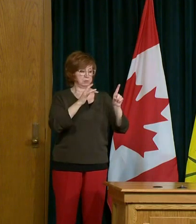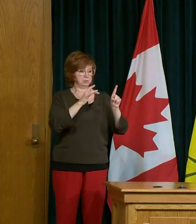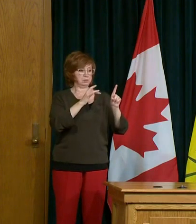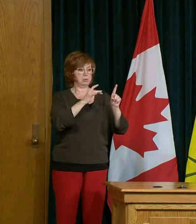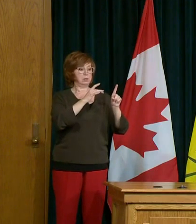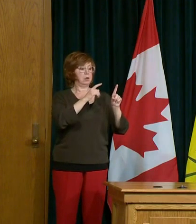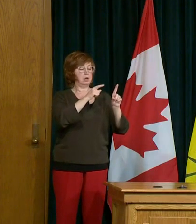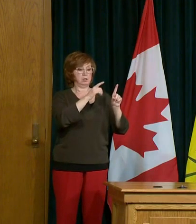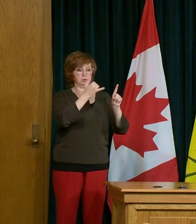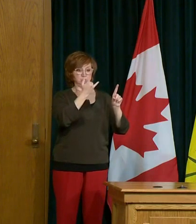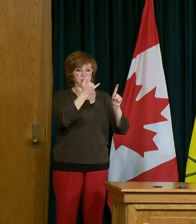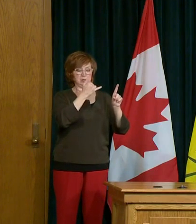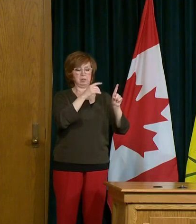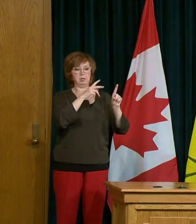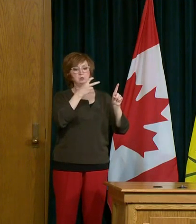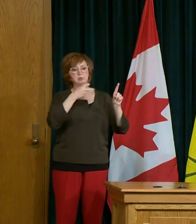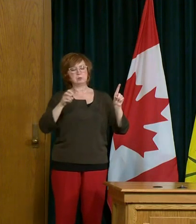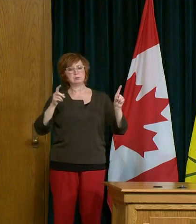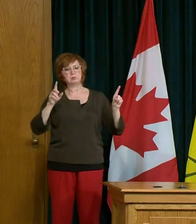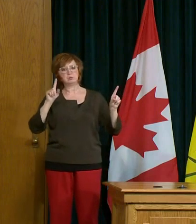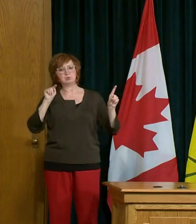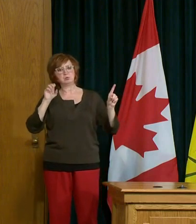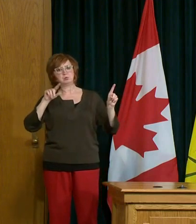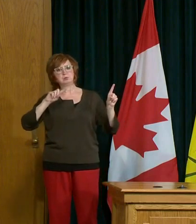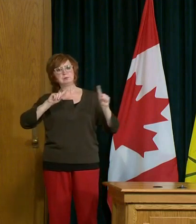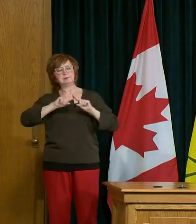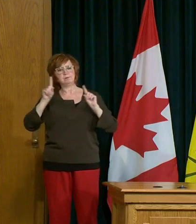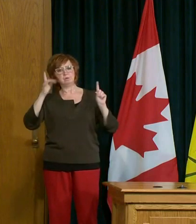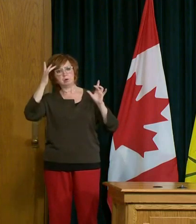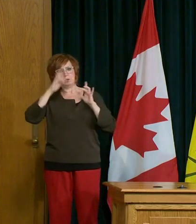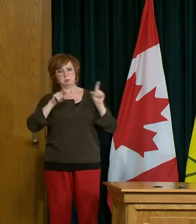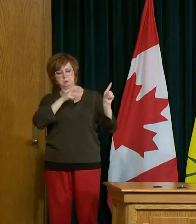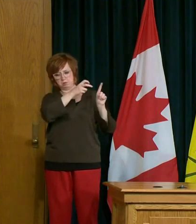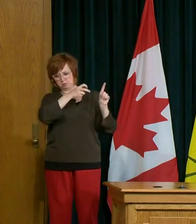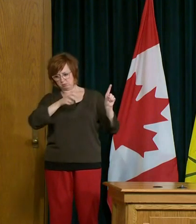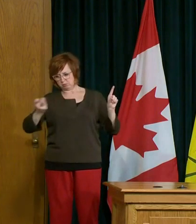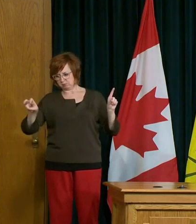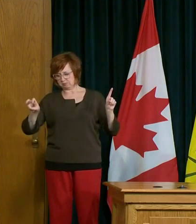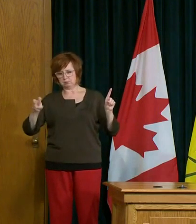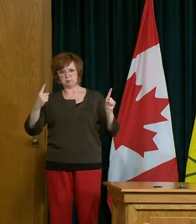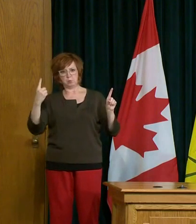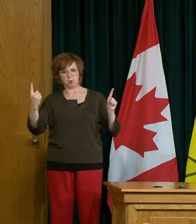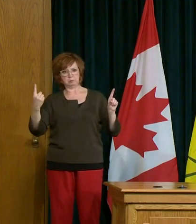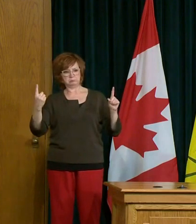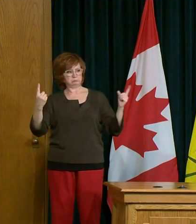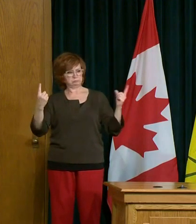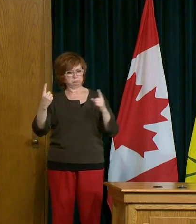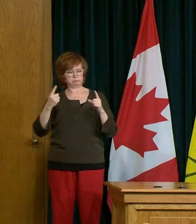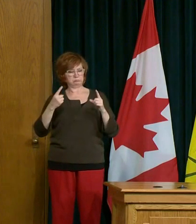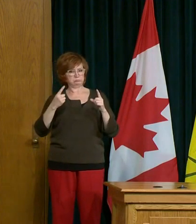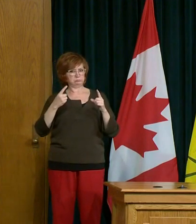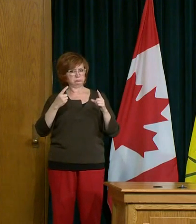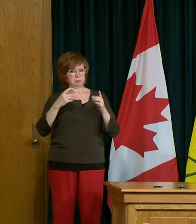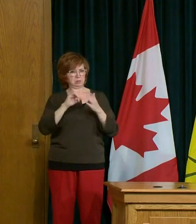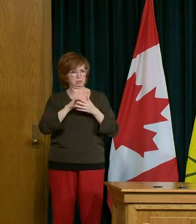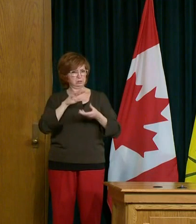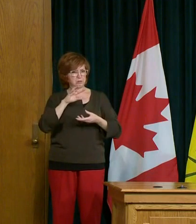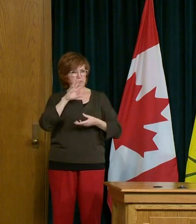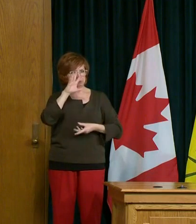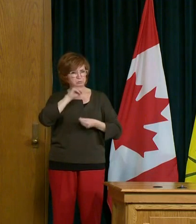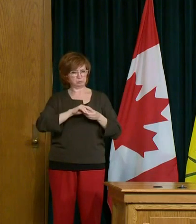in that hospital, but one other there. So we will be improving that. And the reason we need to improve that also is that, like I said yesterday,